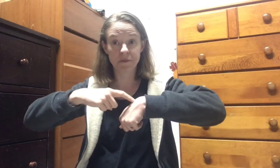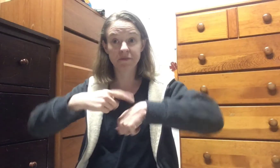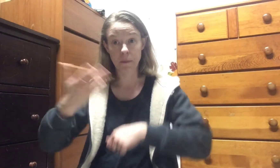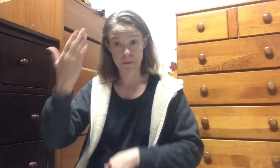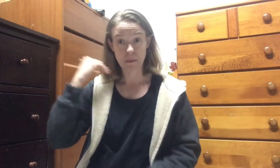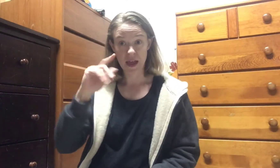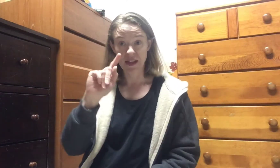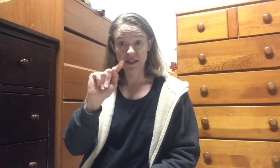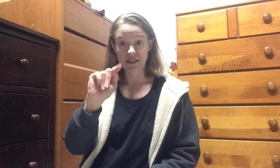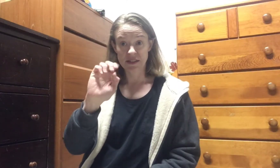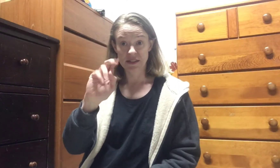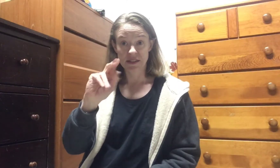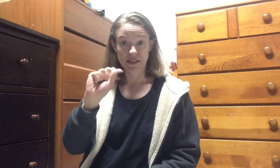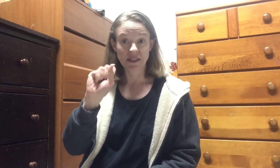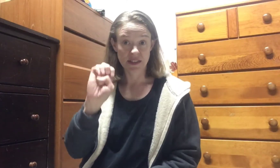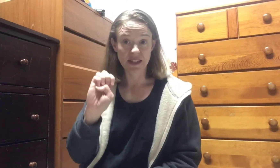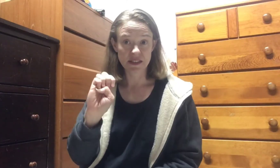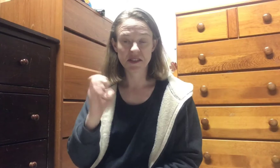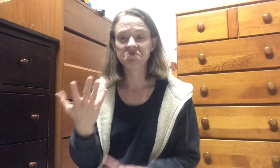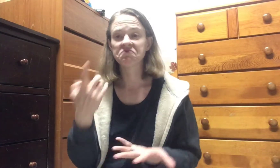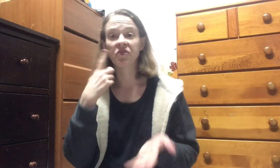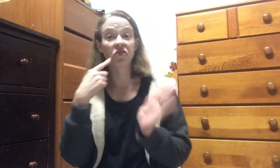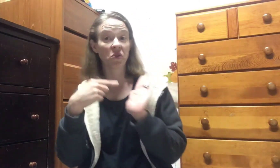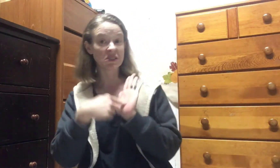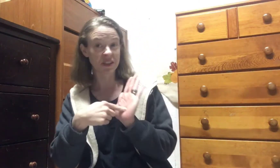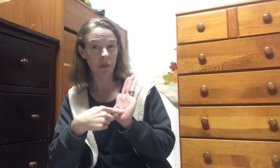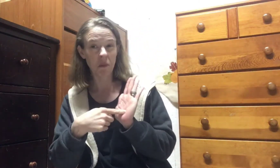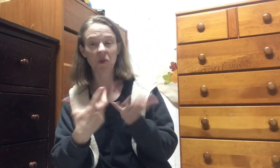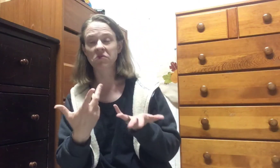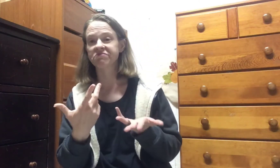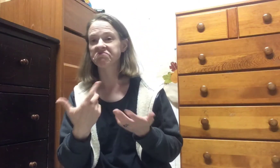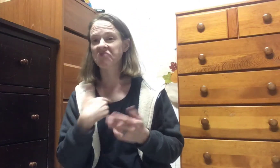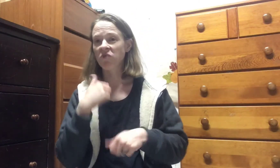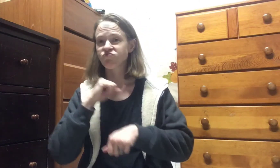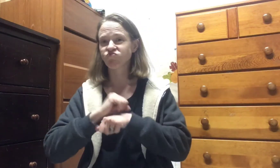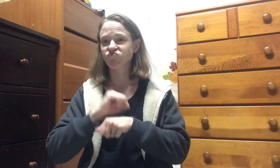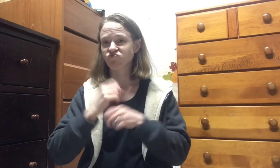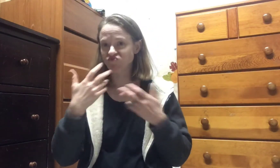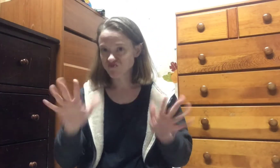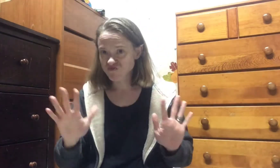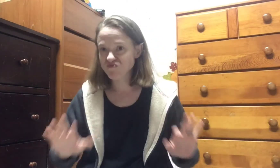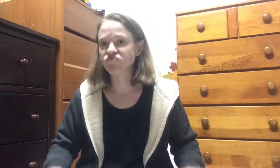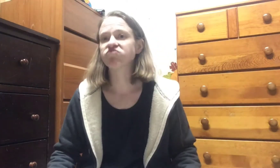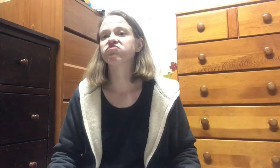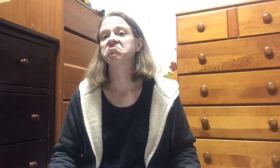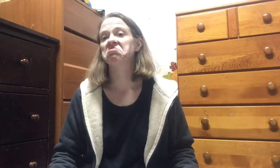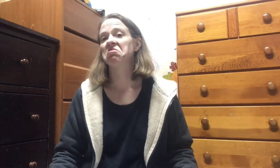to show tense, past tense. For example, work finish,